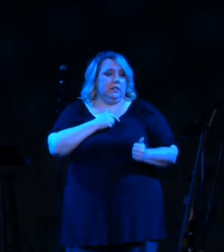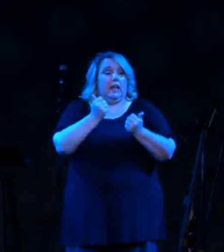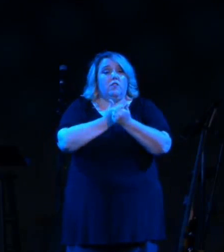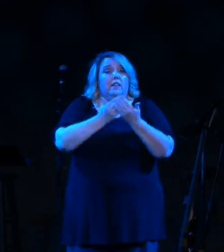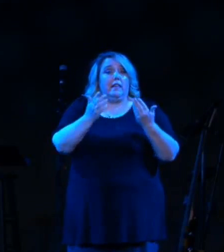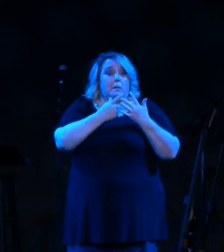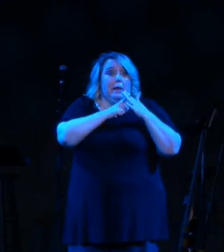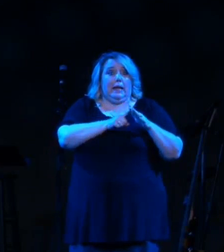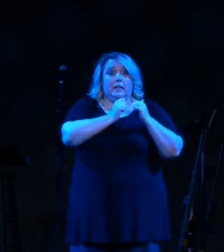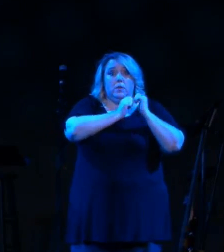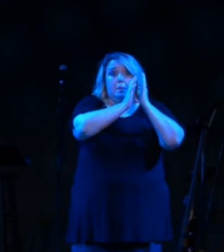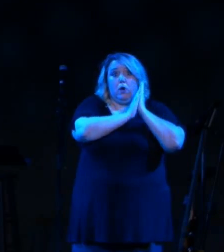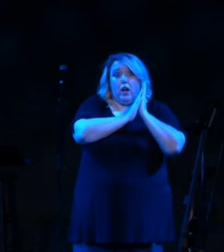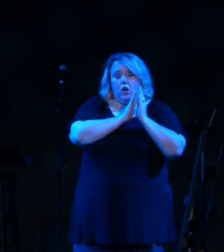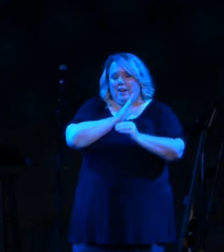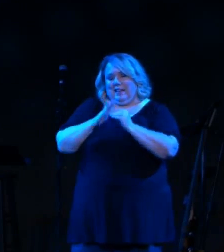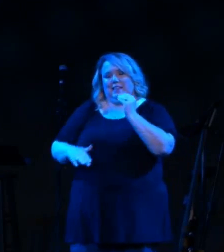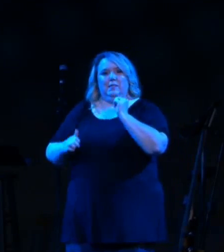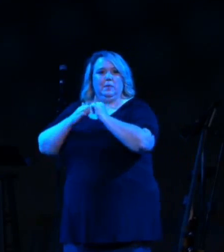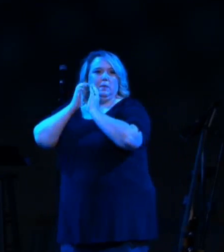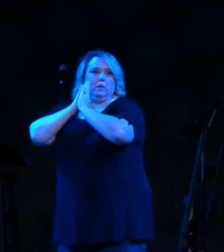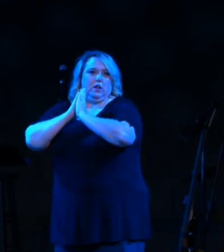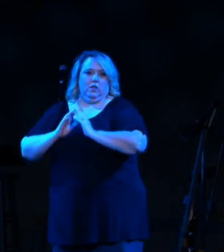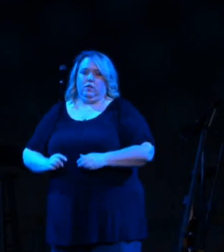begins and ends with prayer.